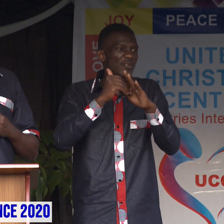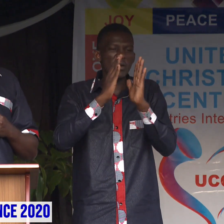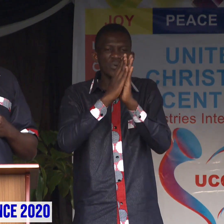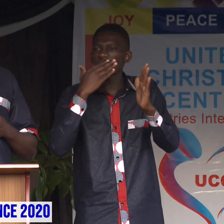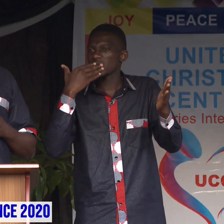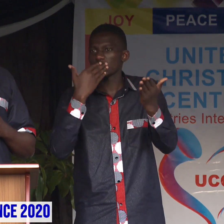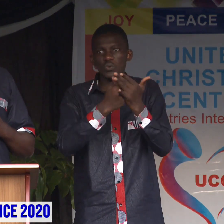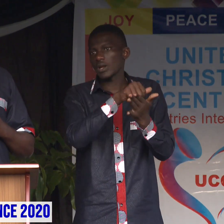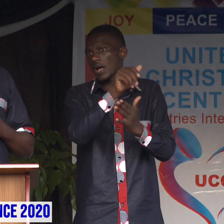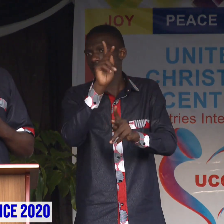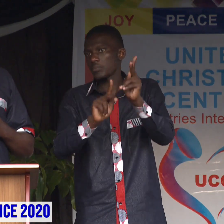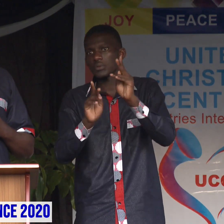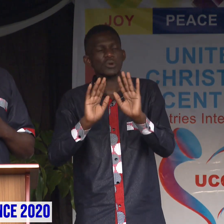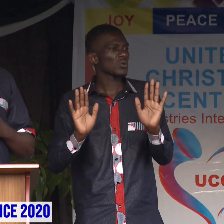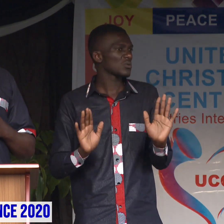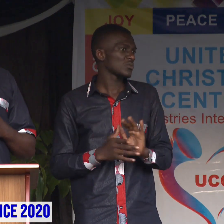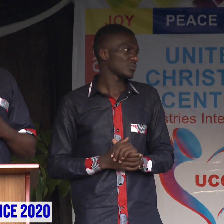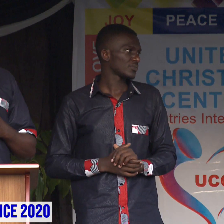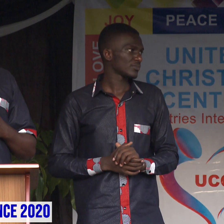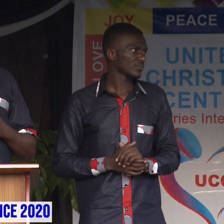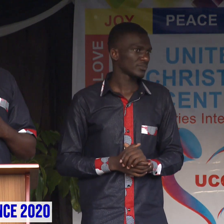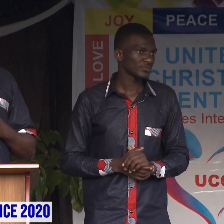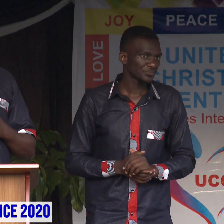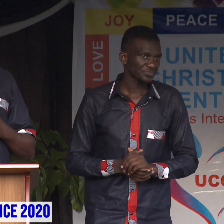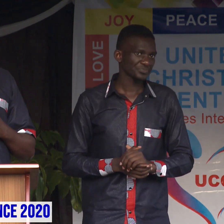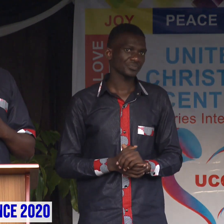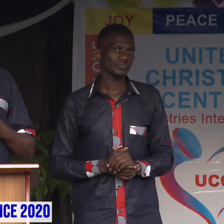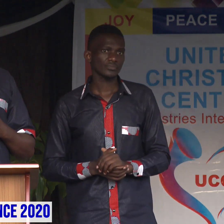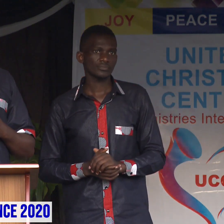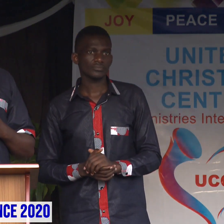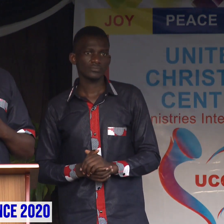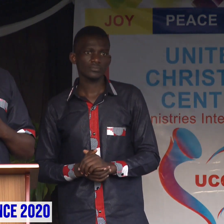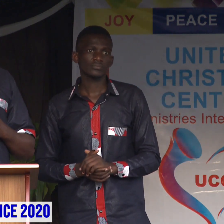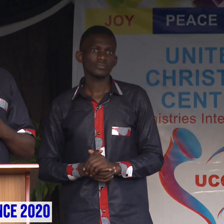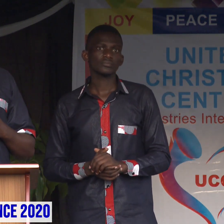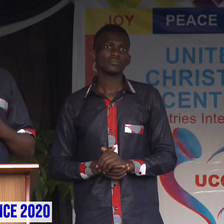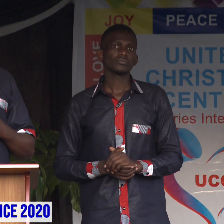church many people that don't bear that fruit, that don't bear good fruit. Instead, they are jealous.